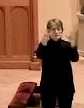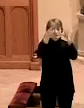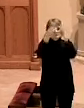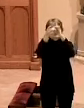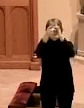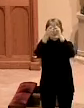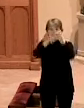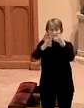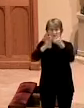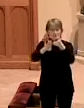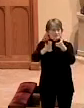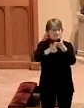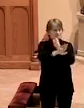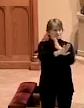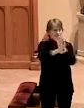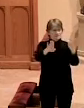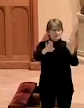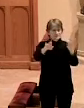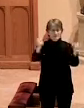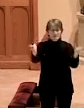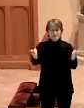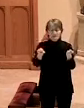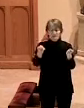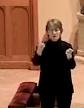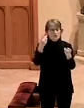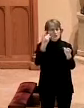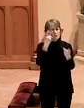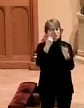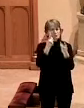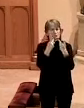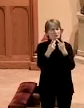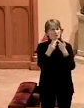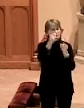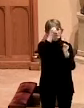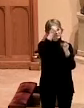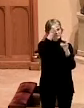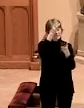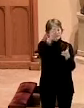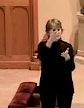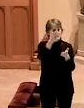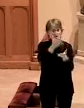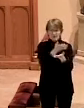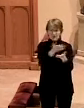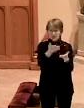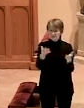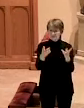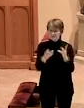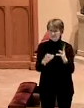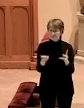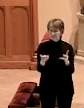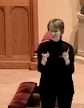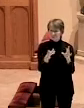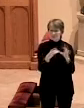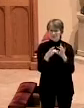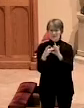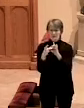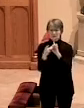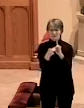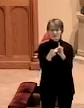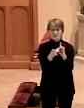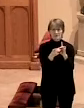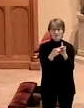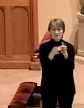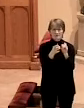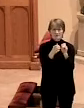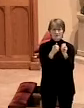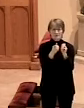Father, the human race. Look kindly, most compassionate Father, on those you unite to yourself by the